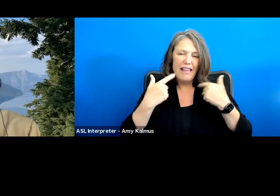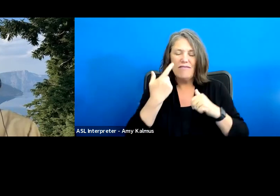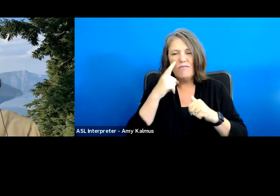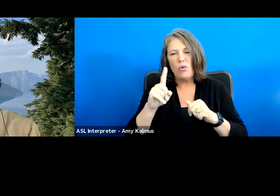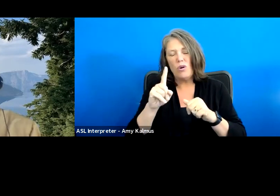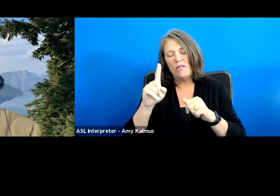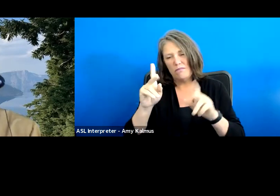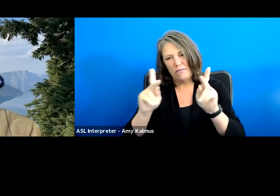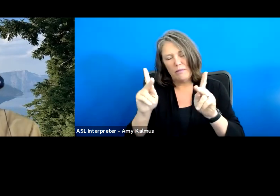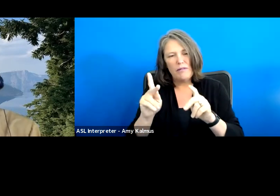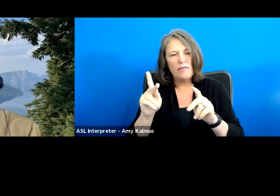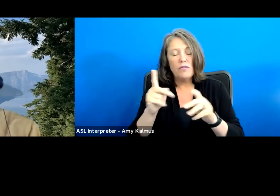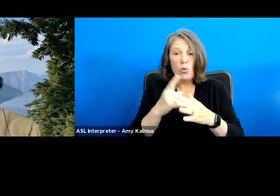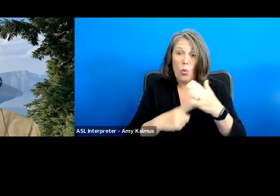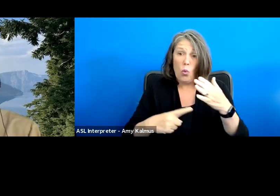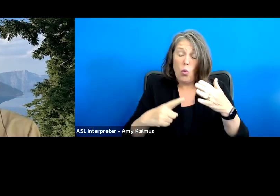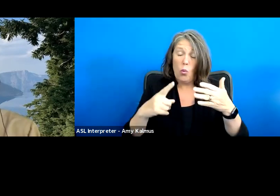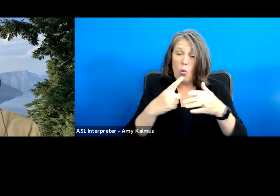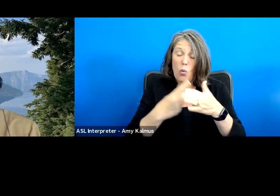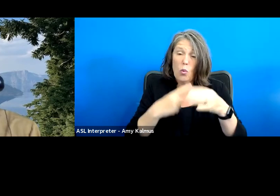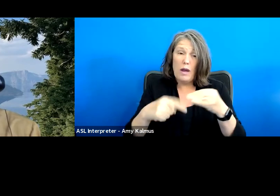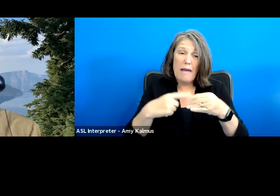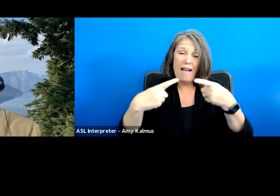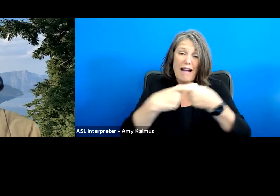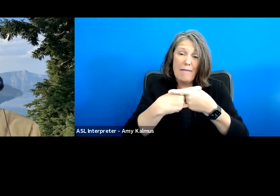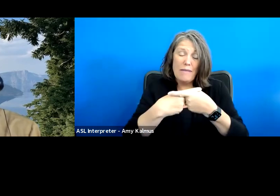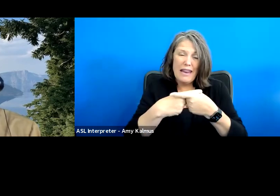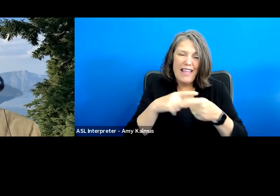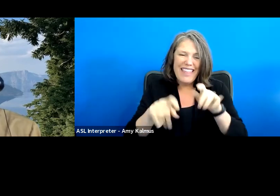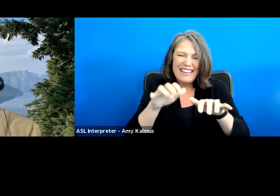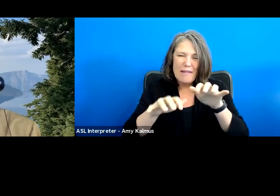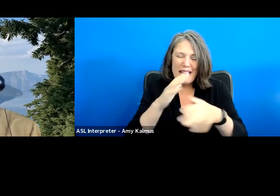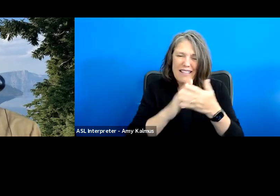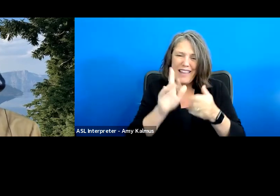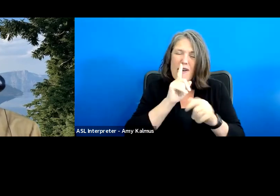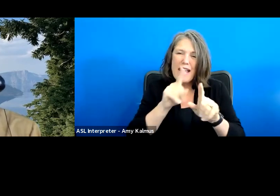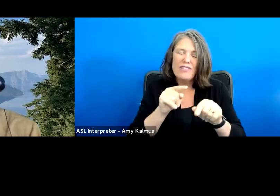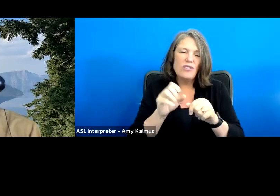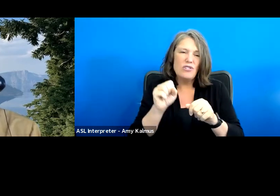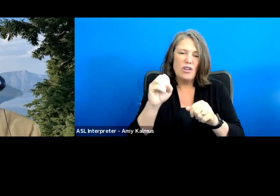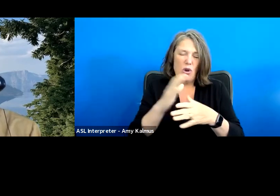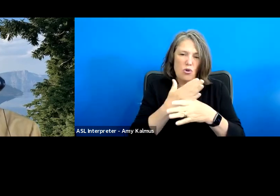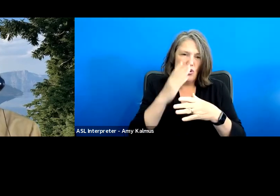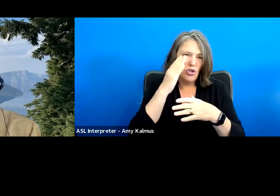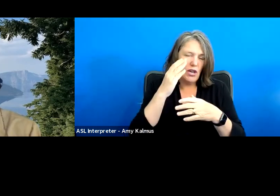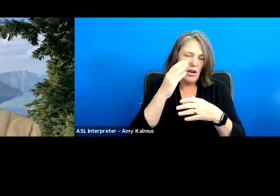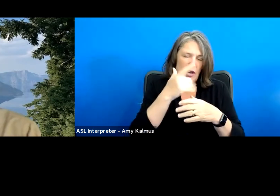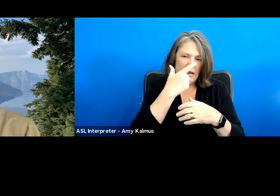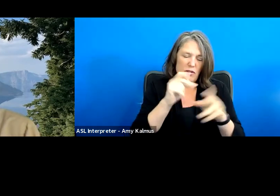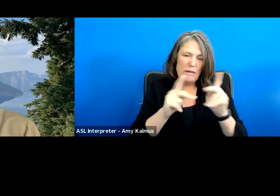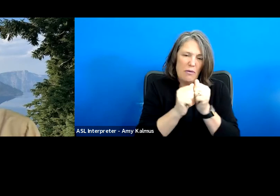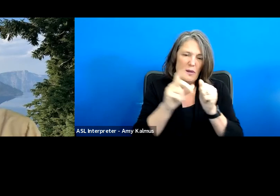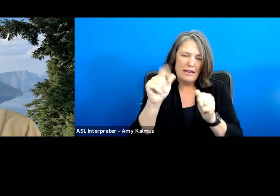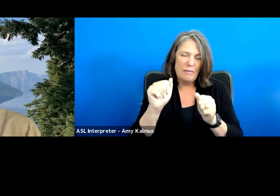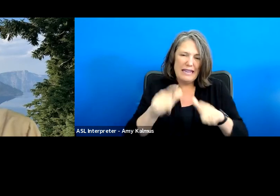of competing interests? So it took a minute for them to type out their answers. So Okay. shared interests, people with